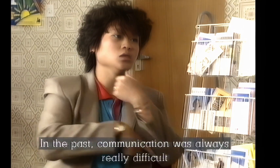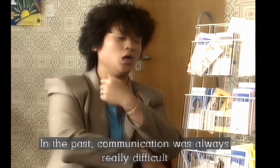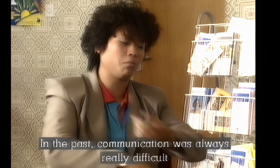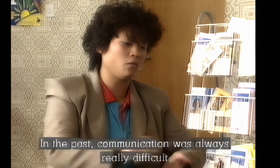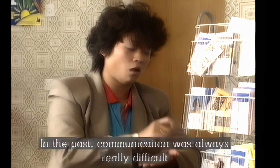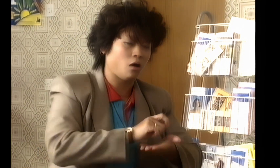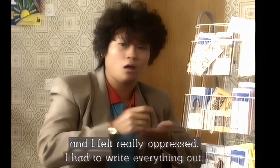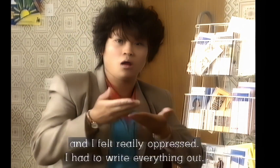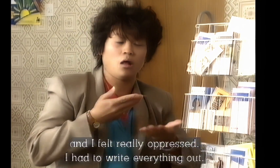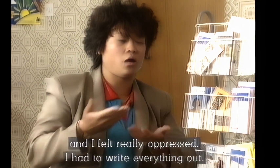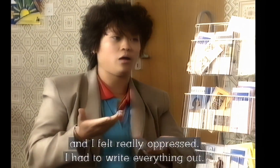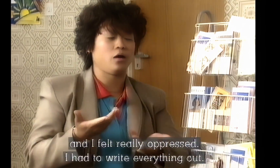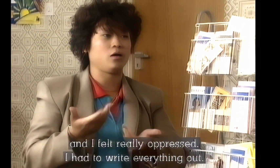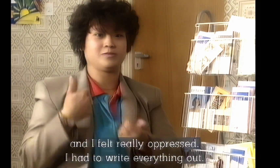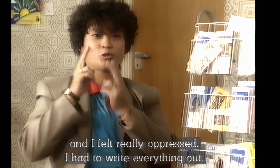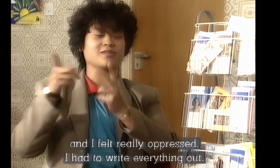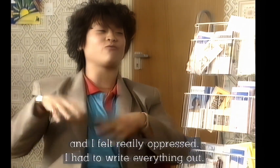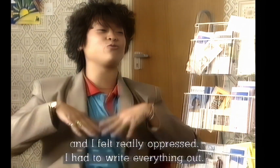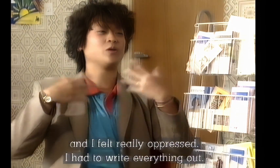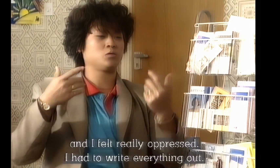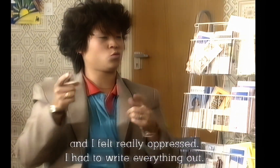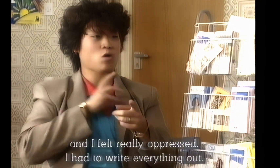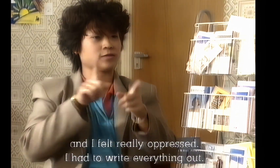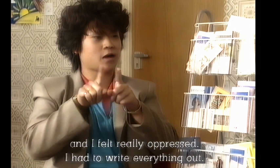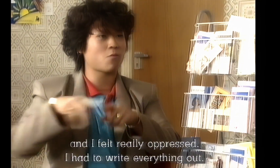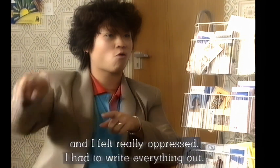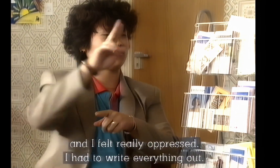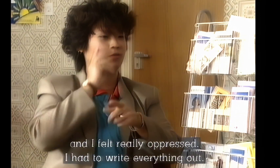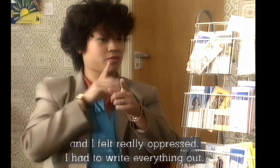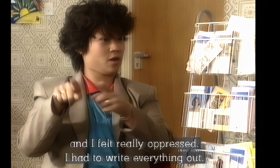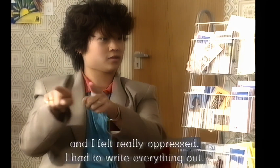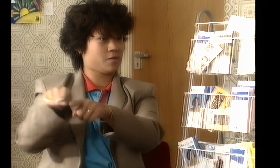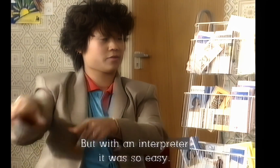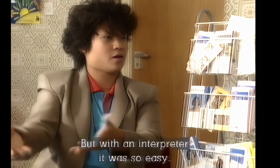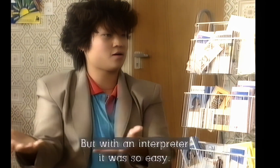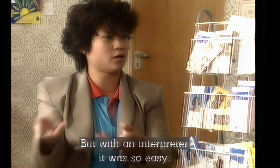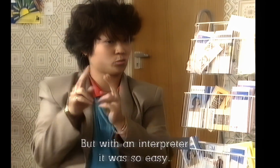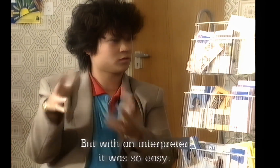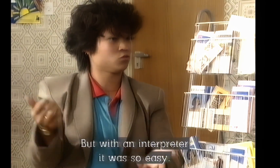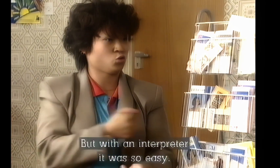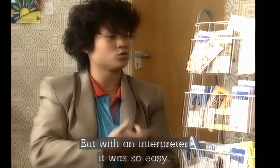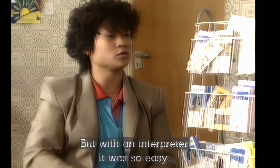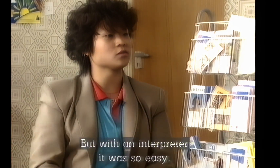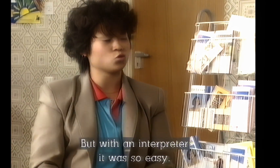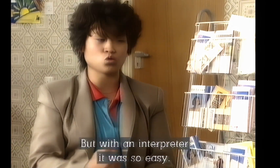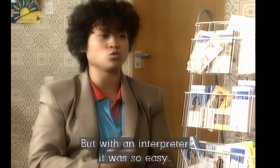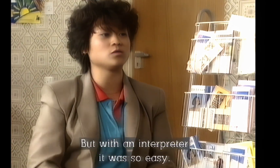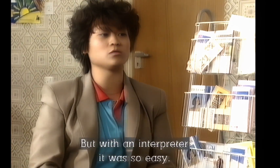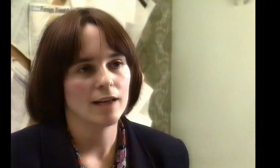felt really oppressed. And I had to write everything out, but with an interpreter there, it was so easy. Everybody should have this service.